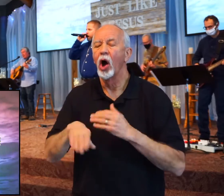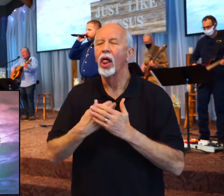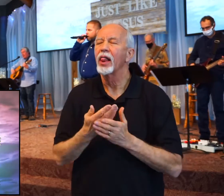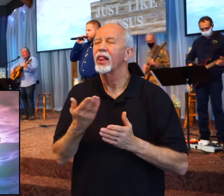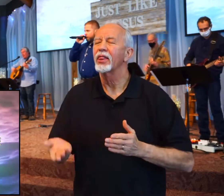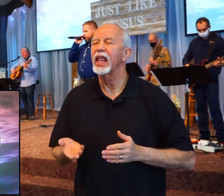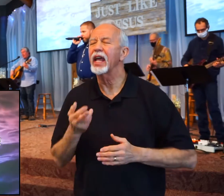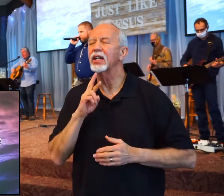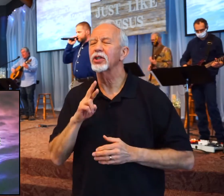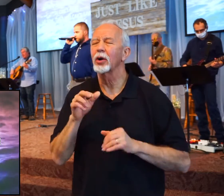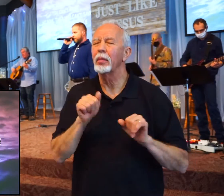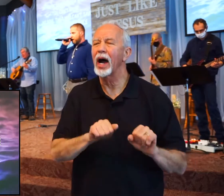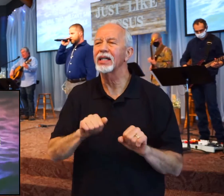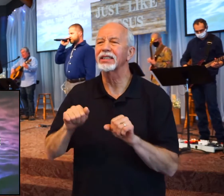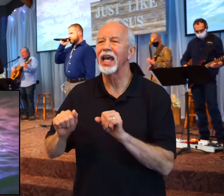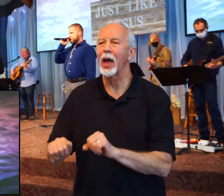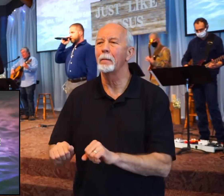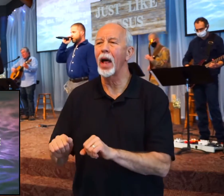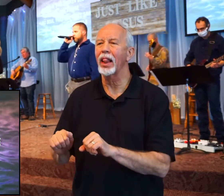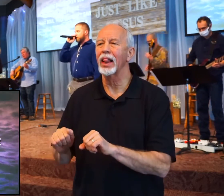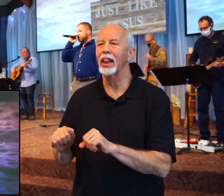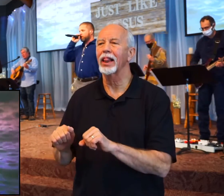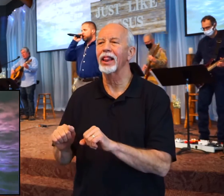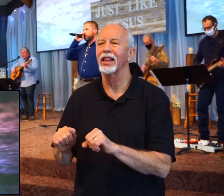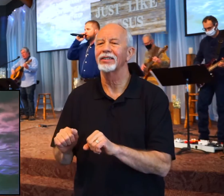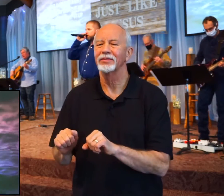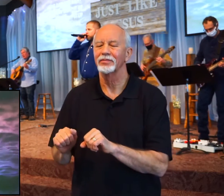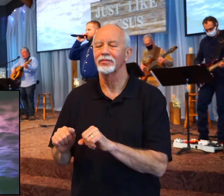save all things are possible.